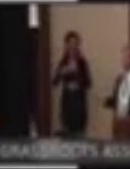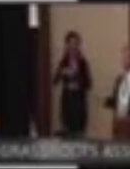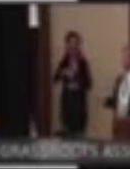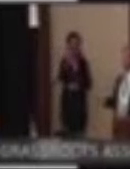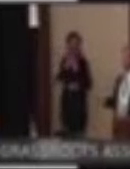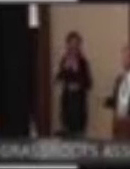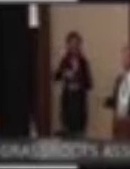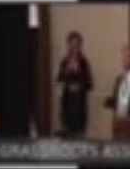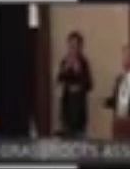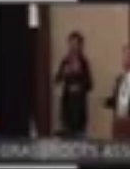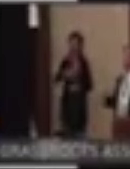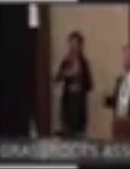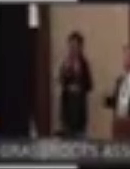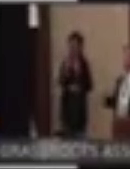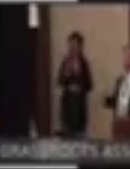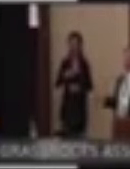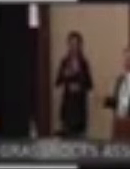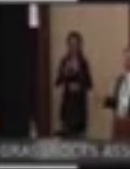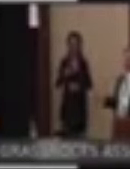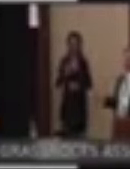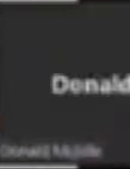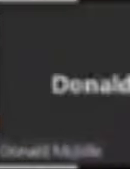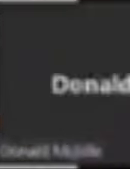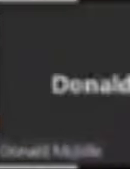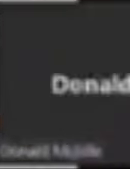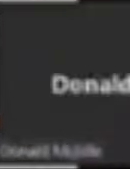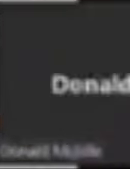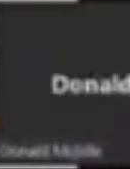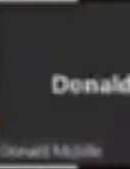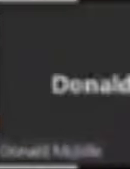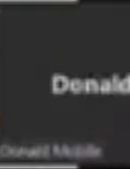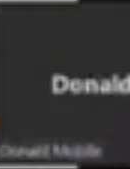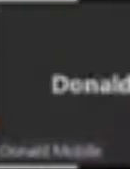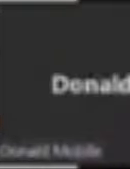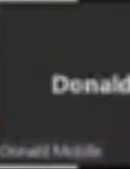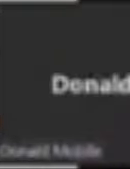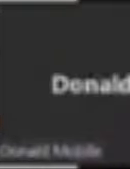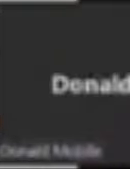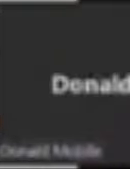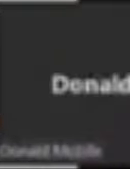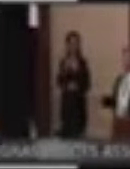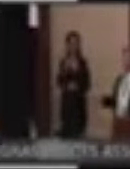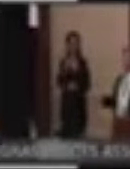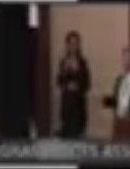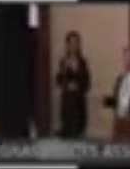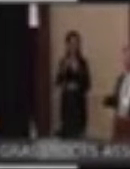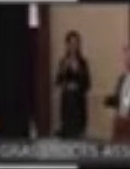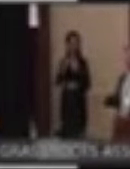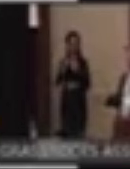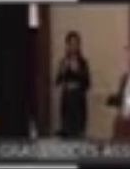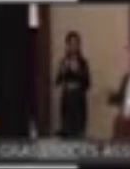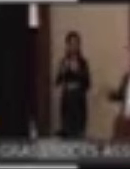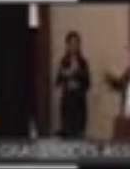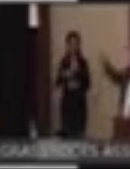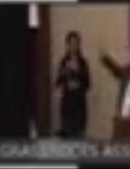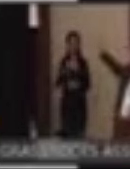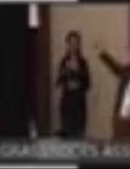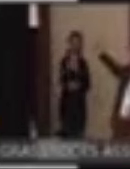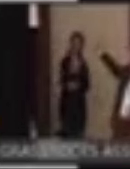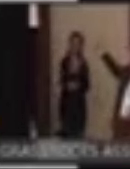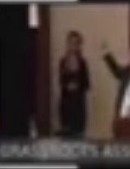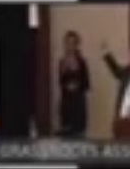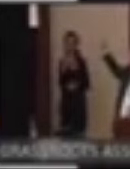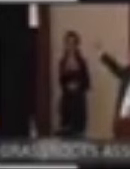CCR5 antagonist, 300 milligrams twice a day, and Prevestatin, 10 milligrams a day, which